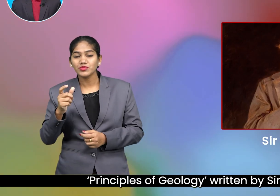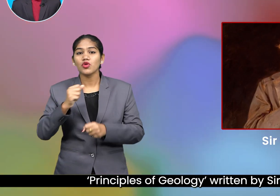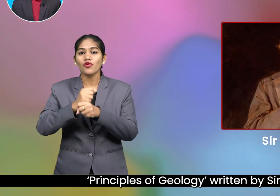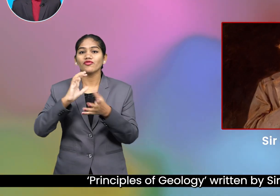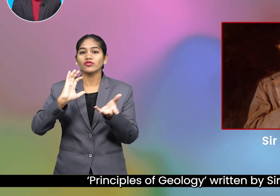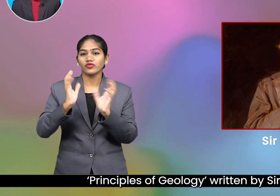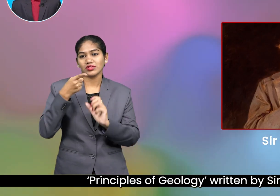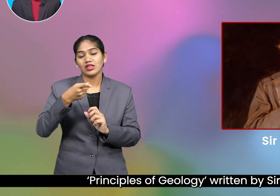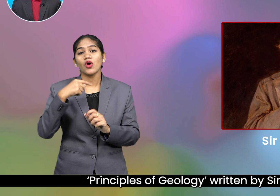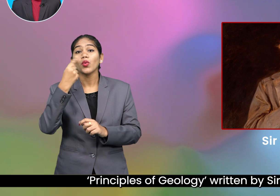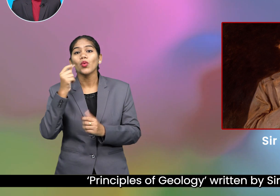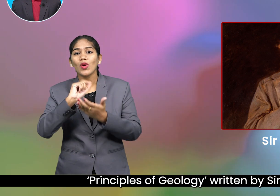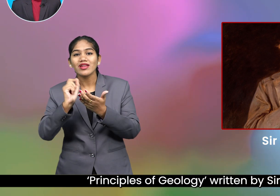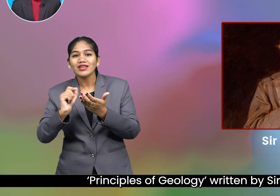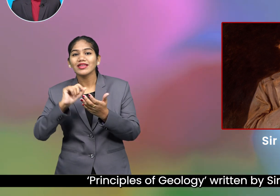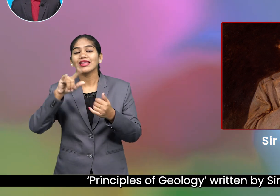Sir Charles Lyell.